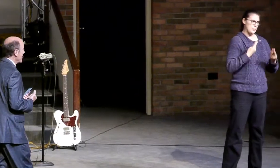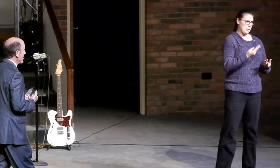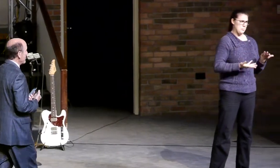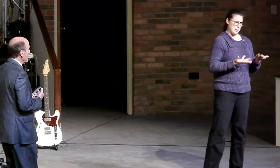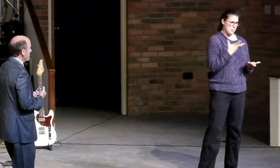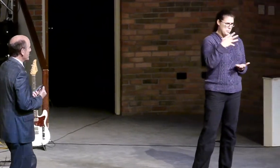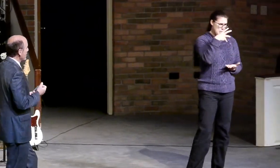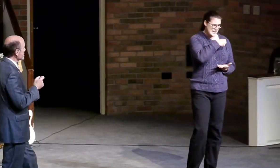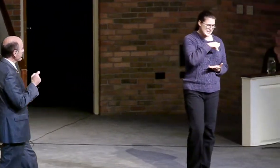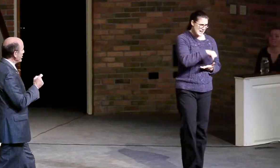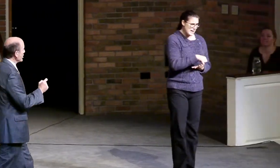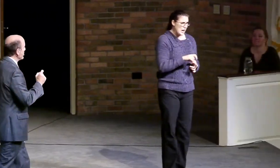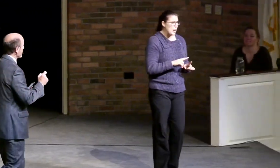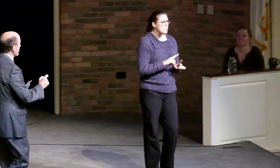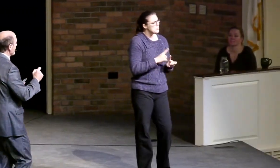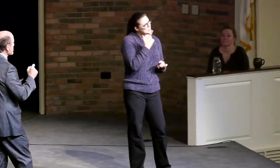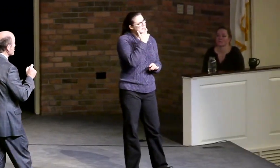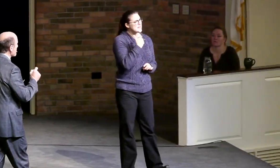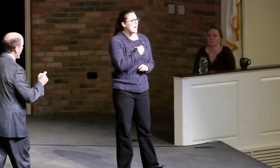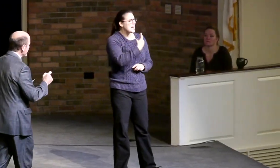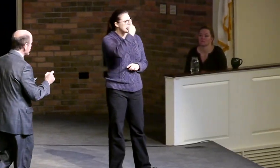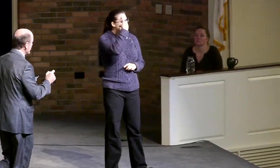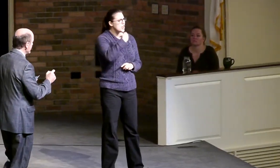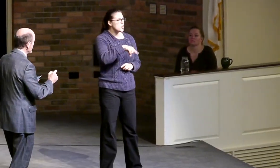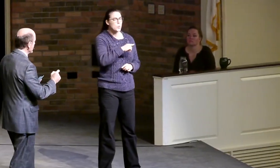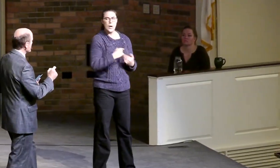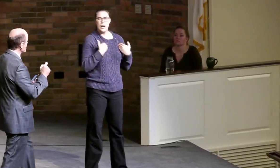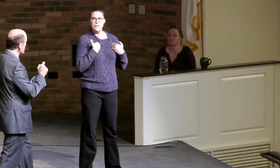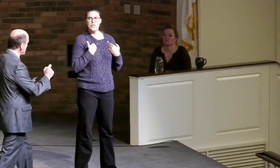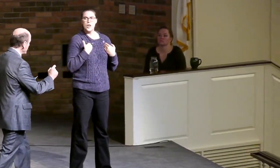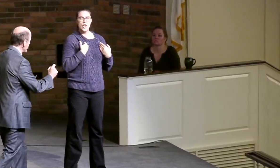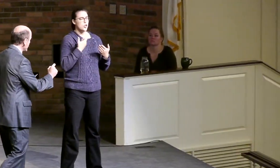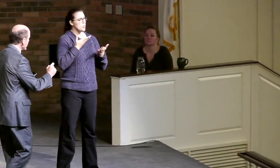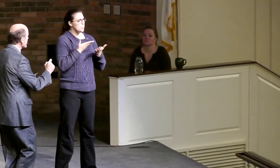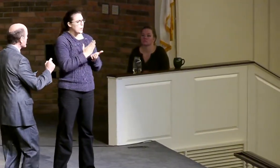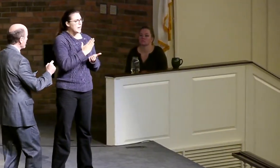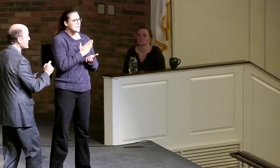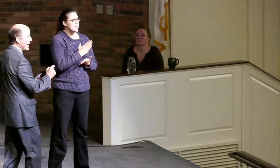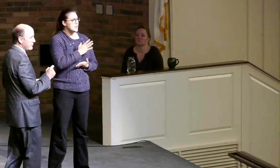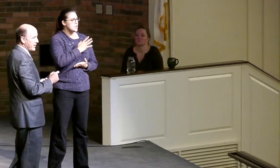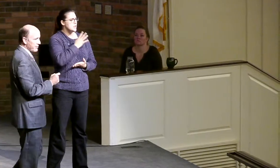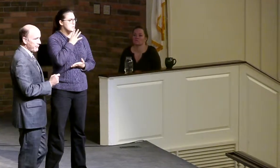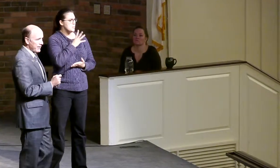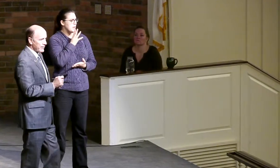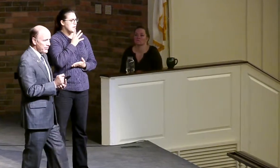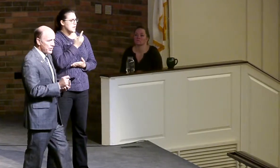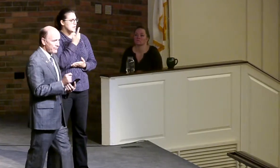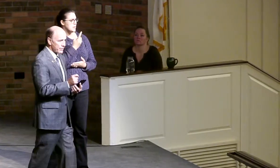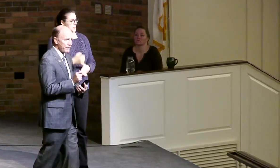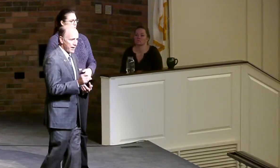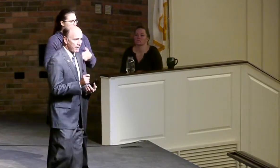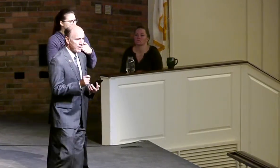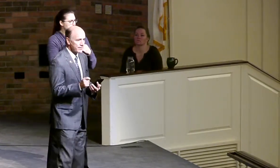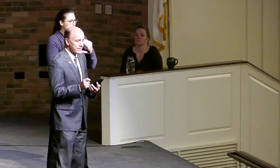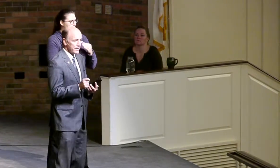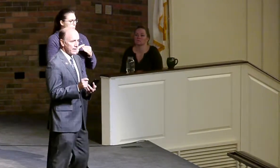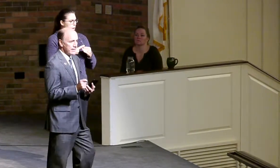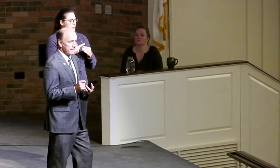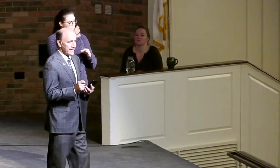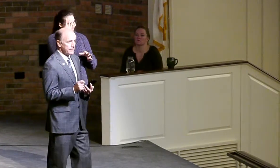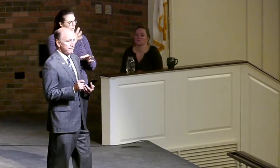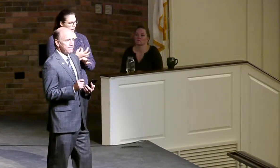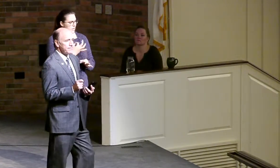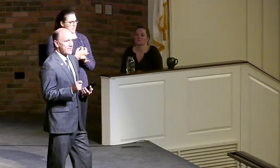it, because I think you earn the right to speak into someone's life about their faith. I think you have to earn that right.